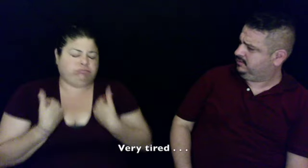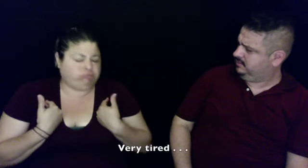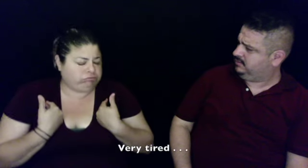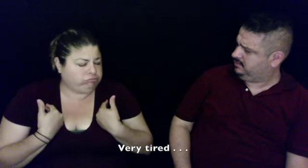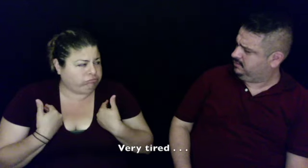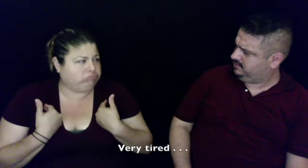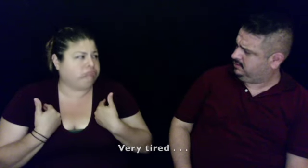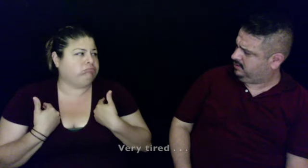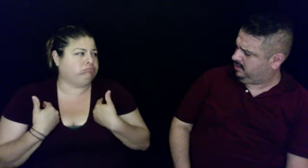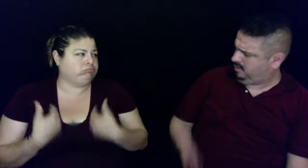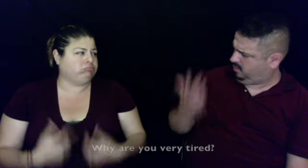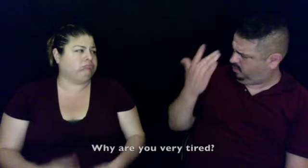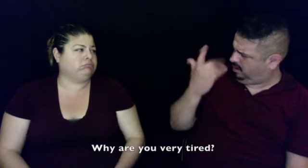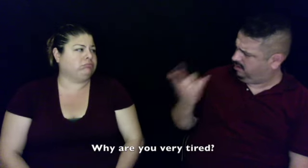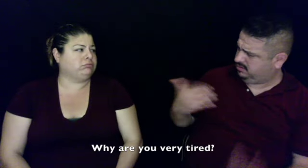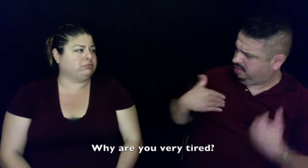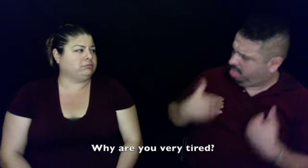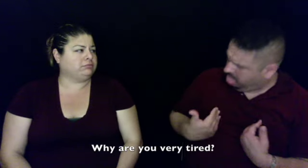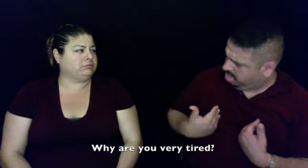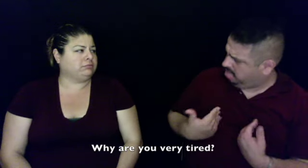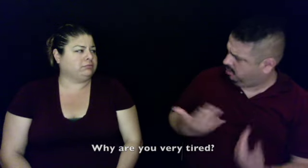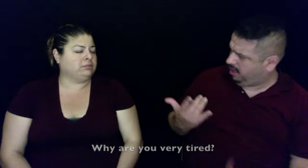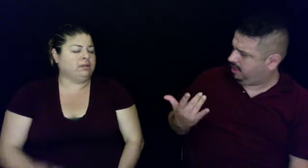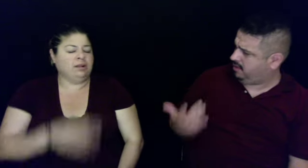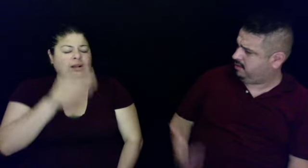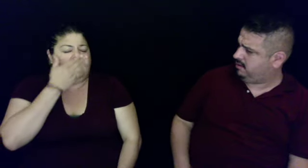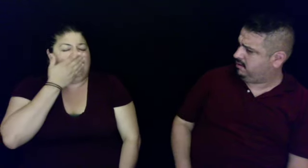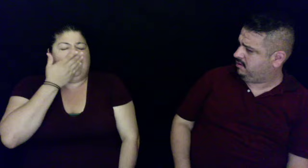Very tired. Why are you very tired?